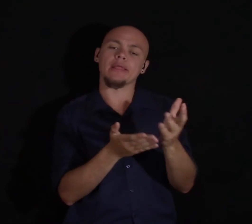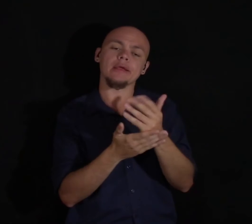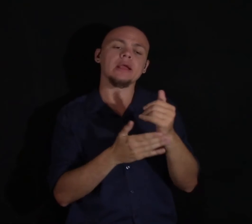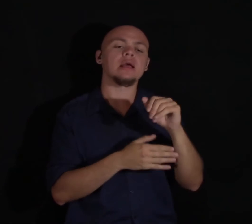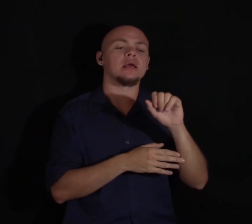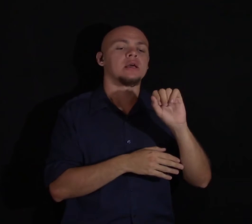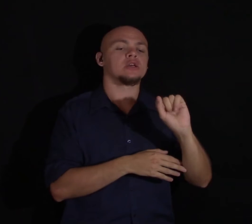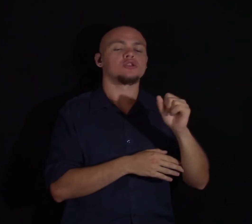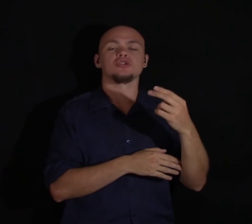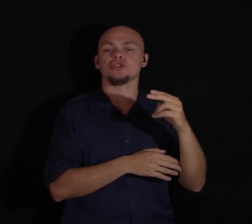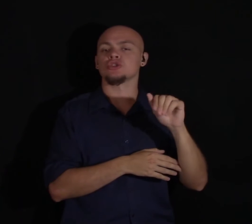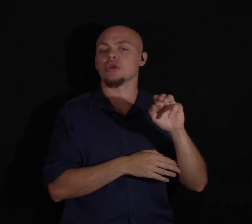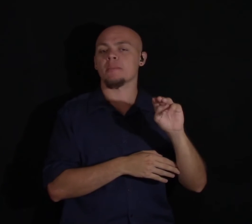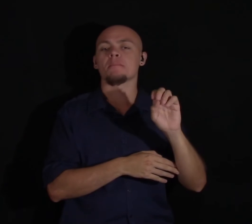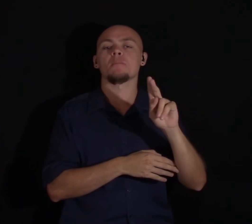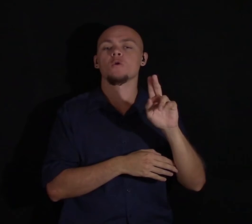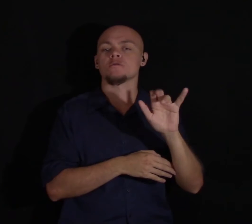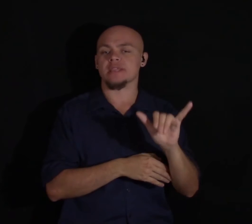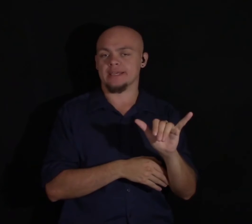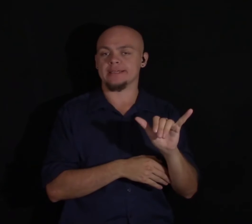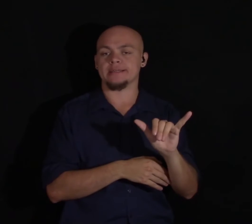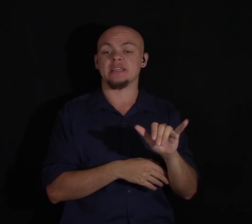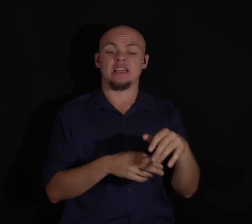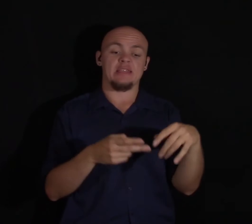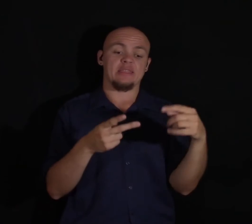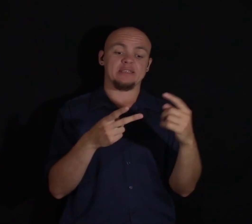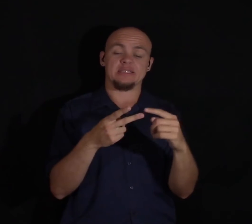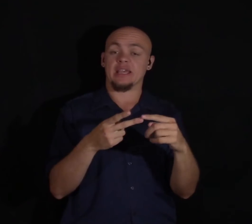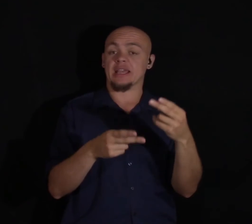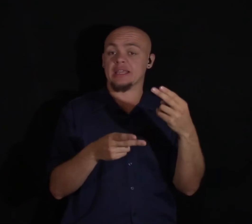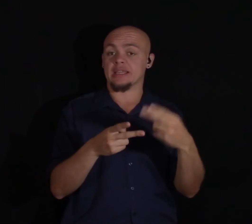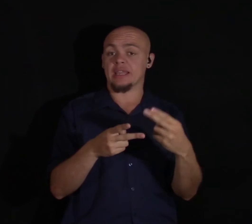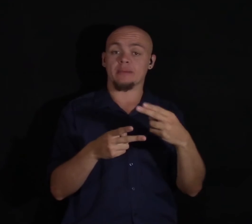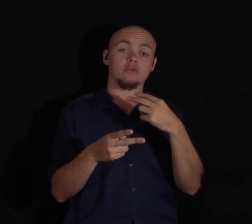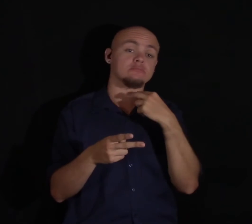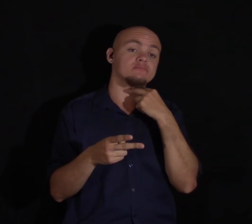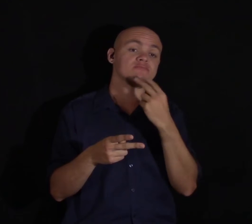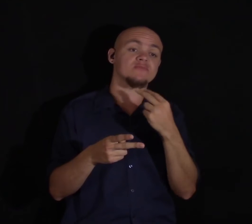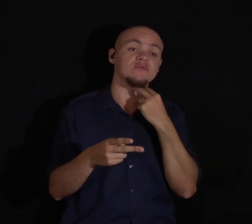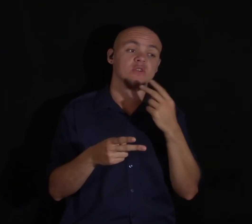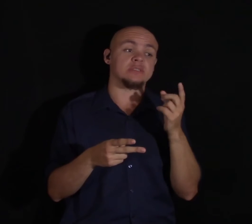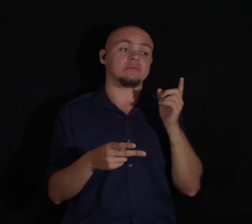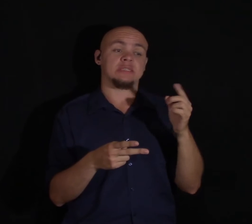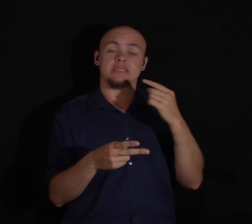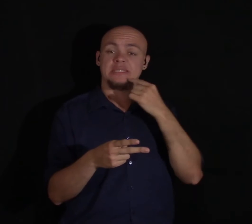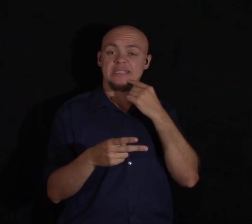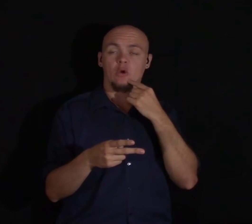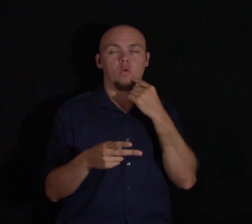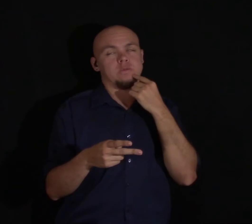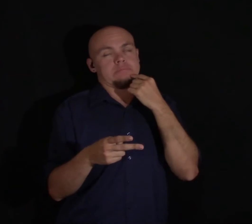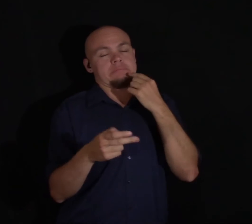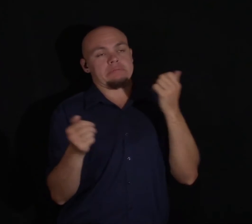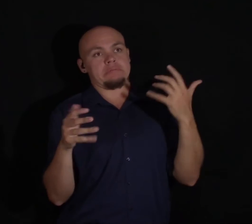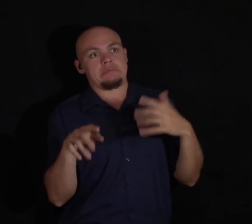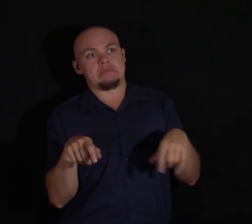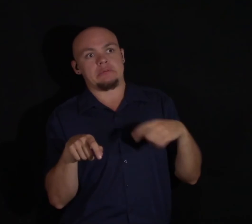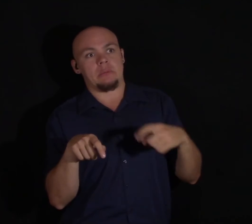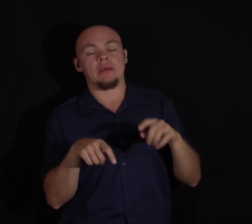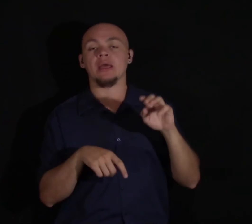Chamonix. The latter name made me tremble when pronounced by Henry, and I hastened to quit Matlock, with which